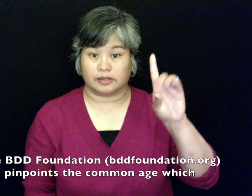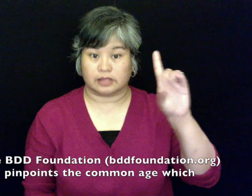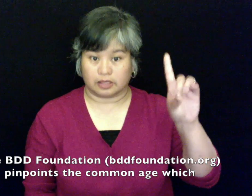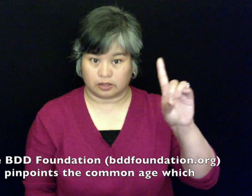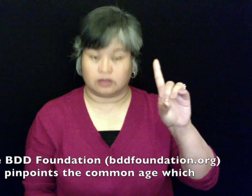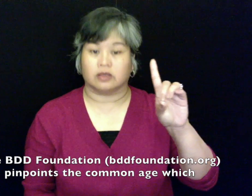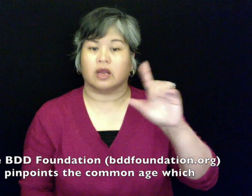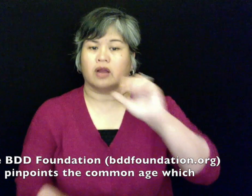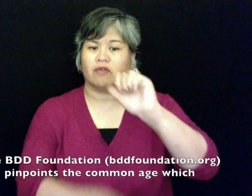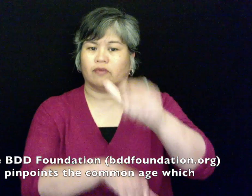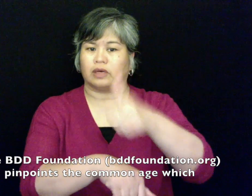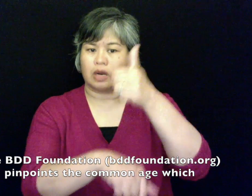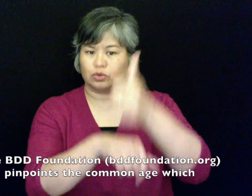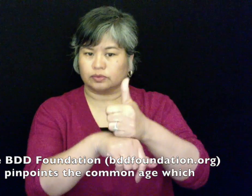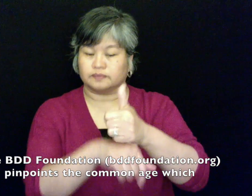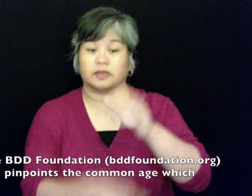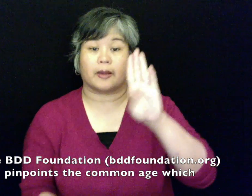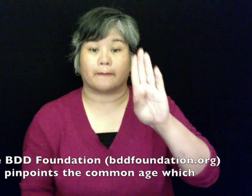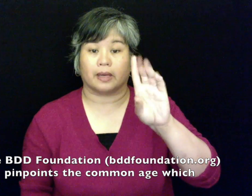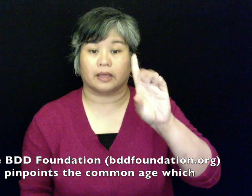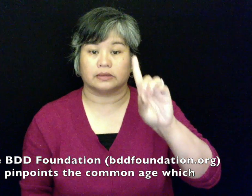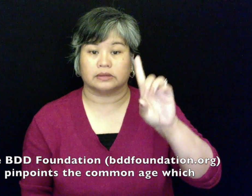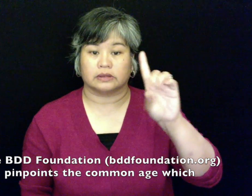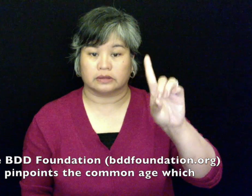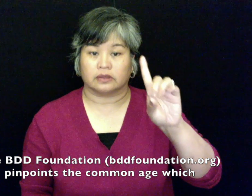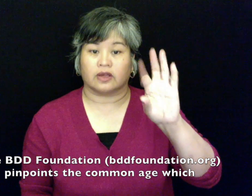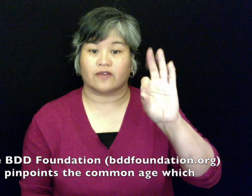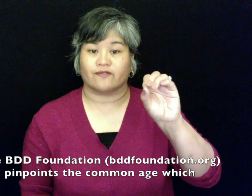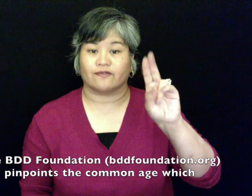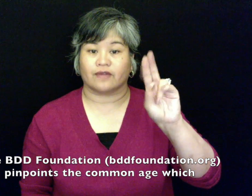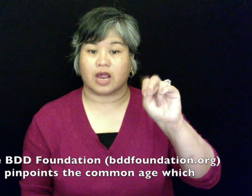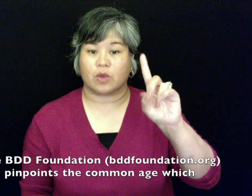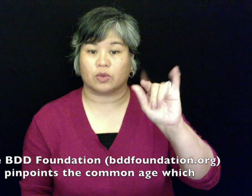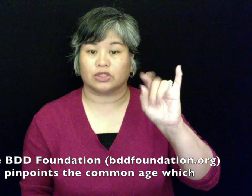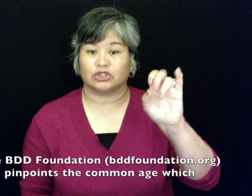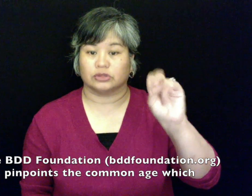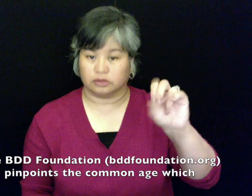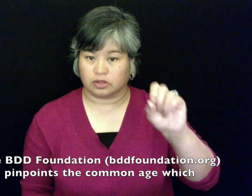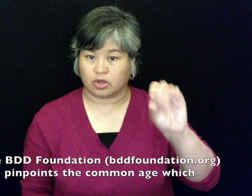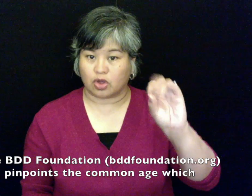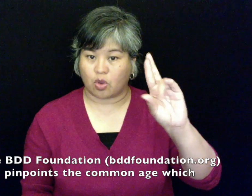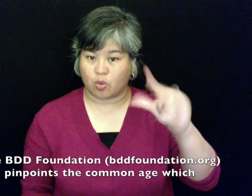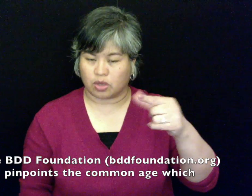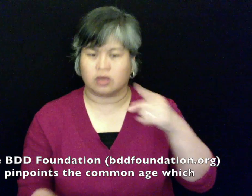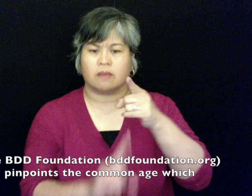BDD Foundation, bddfoundation.org, pinpoints the common age when